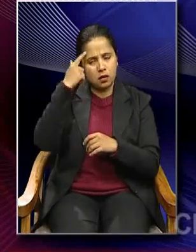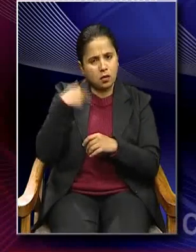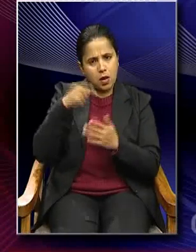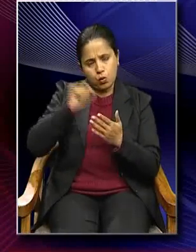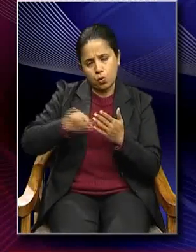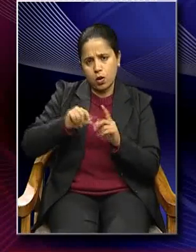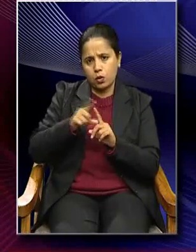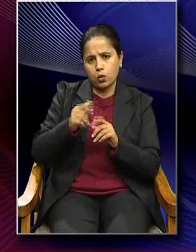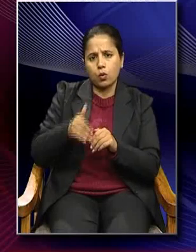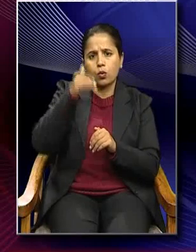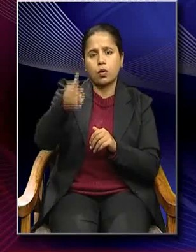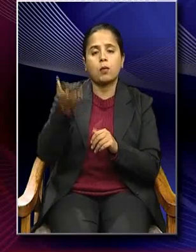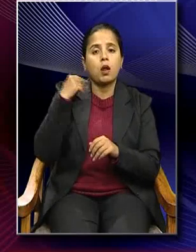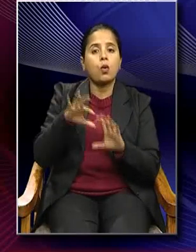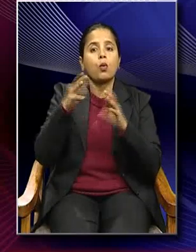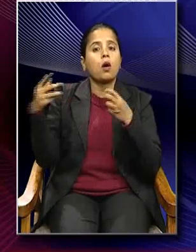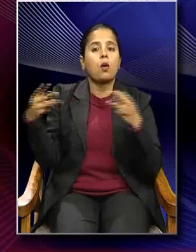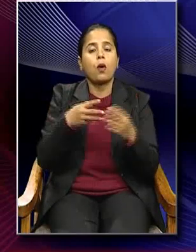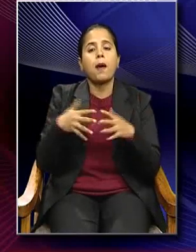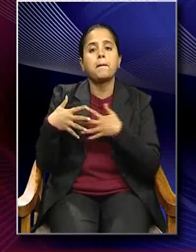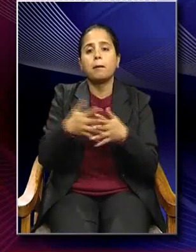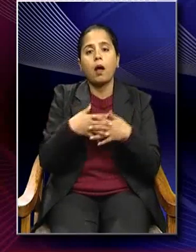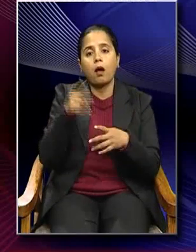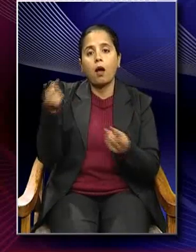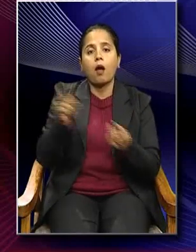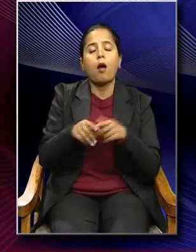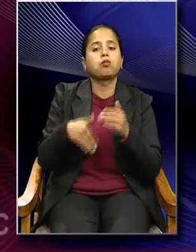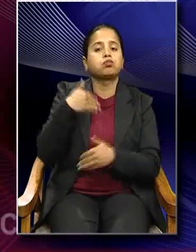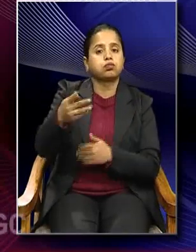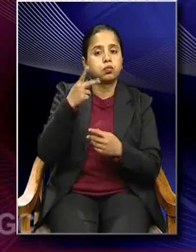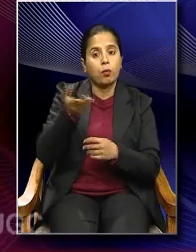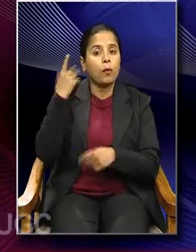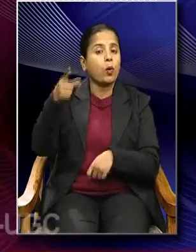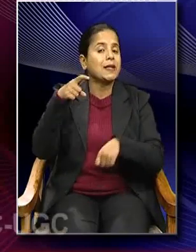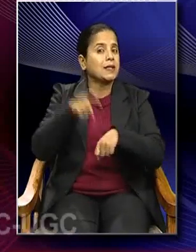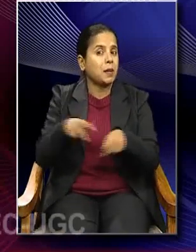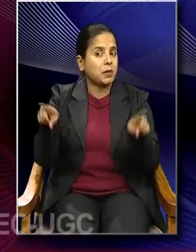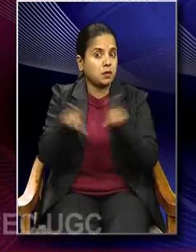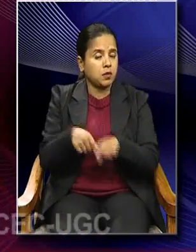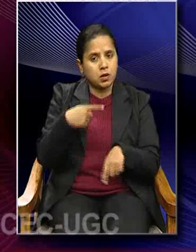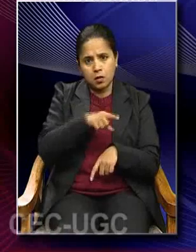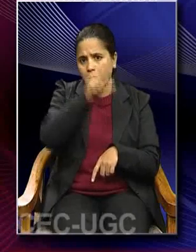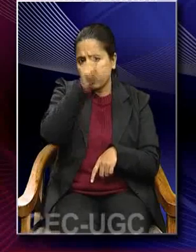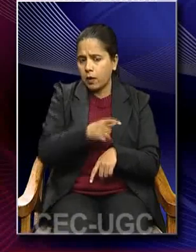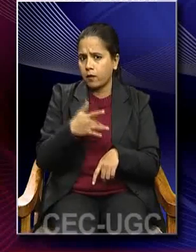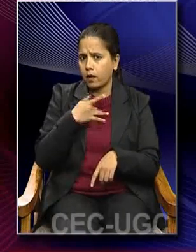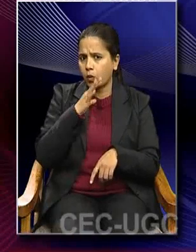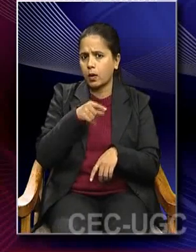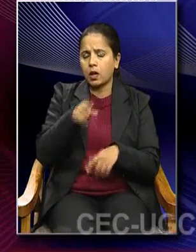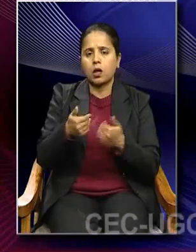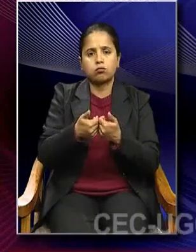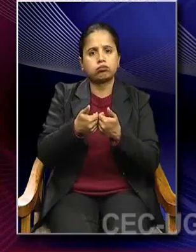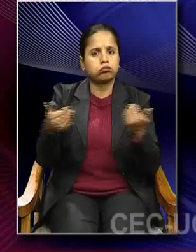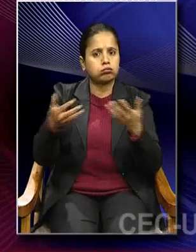time of post-World War America, and this was a time when there was a kind of a